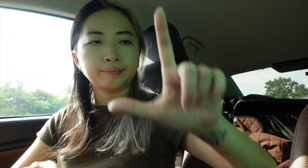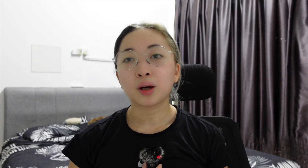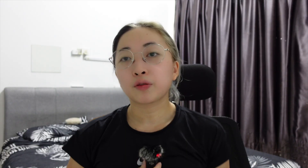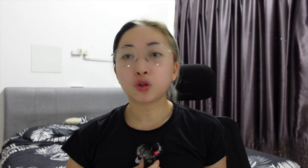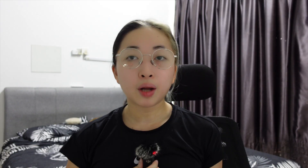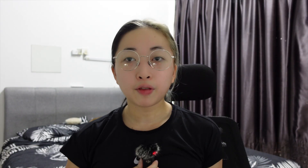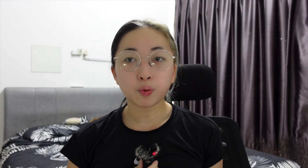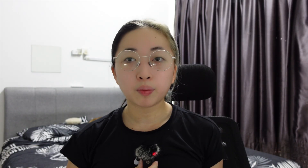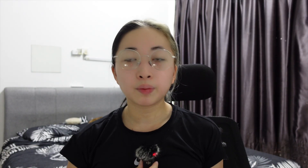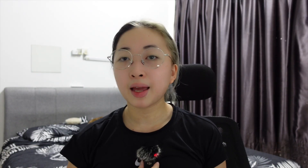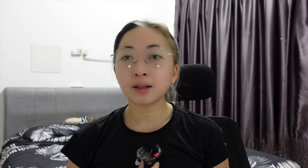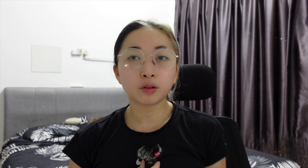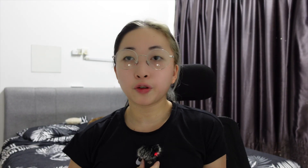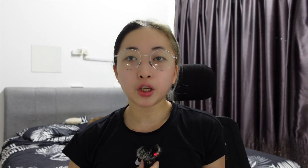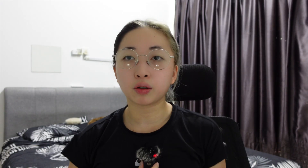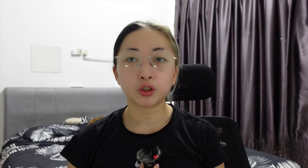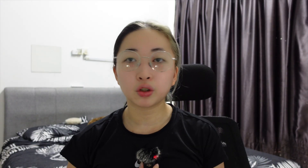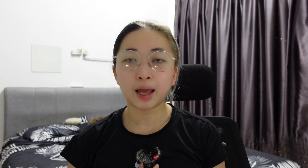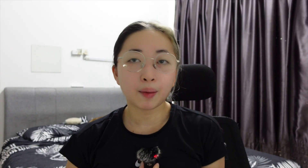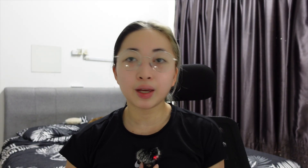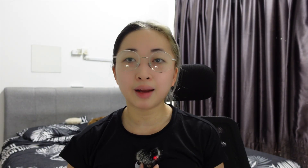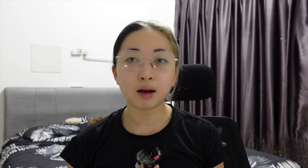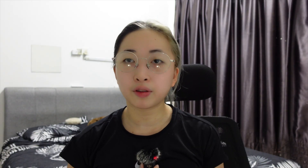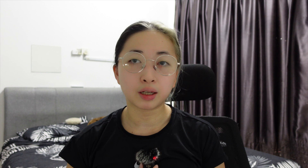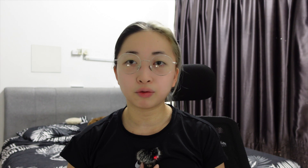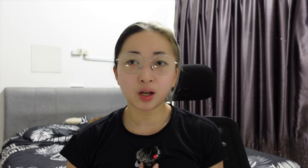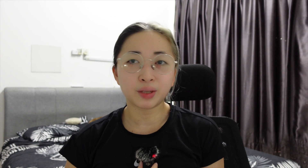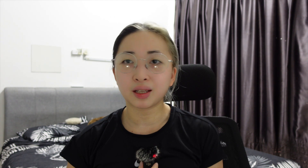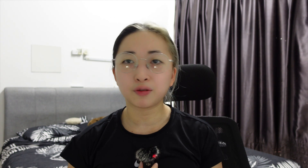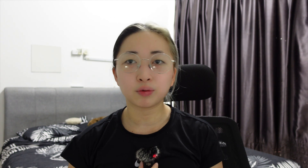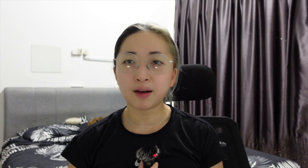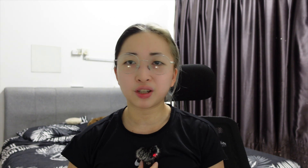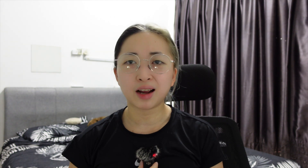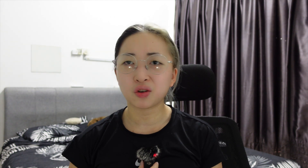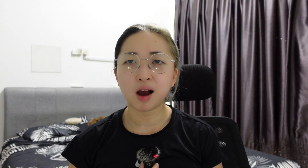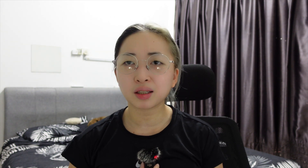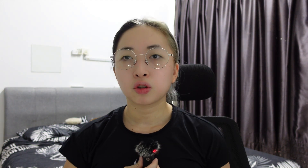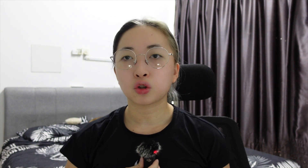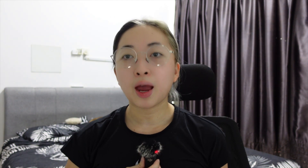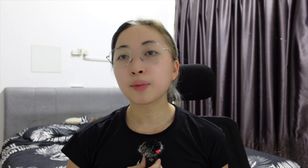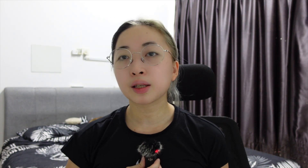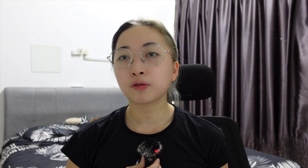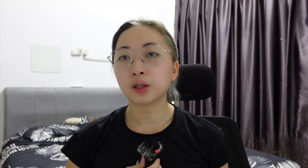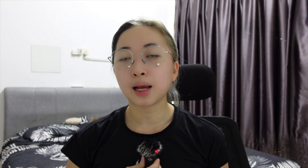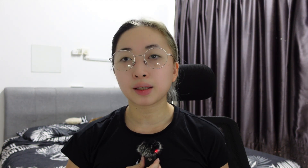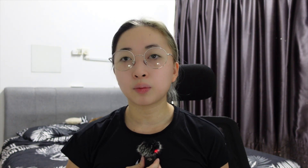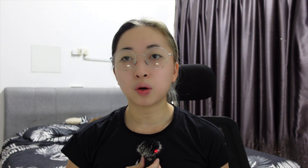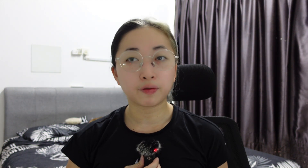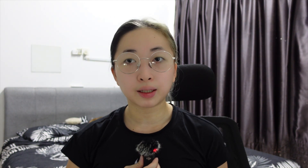Well, if you don't have that problem, then good for you. You look happy and healthy, not me if you ever care to ask. So to help myself learn ASL more